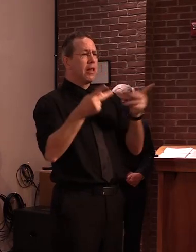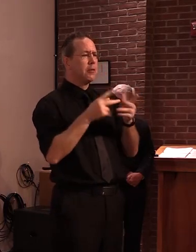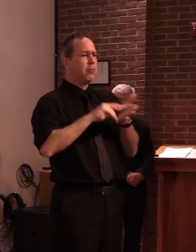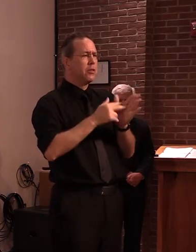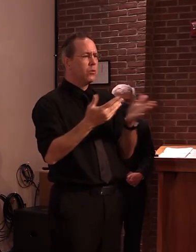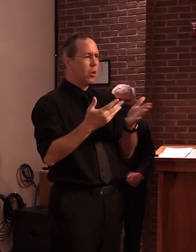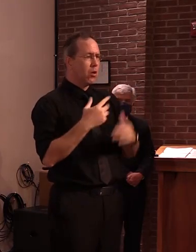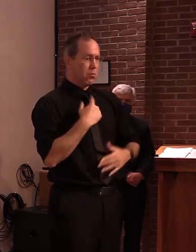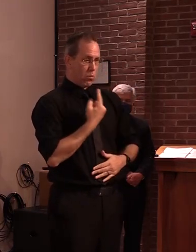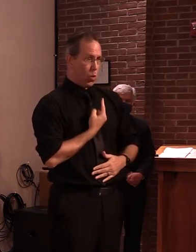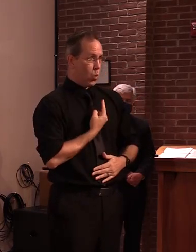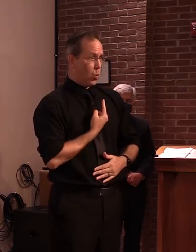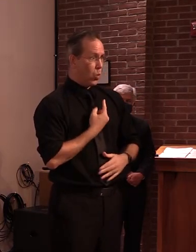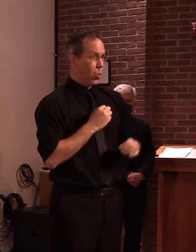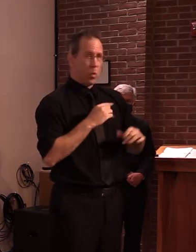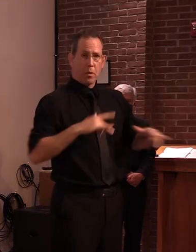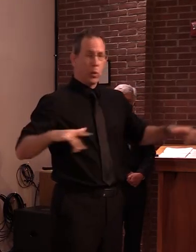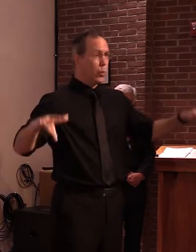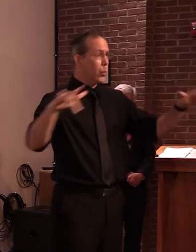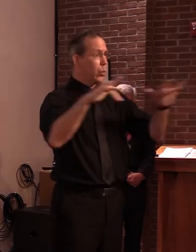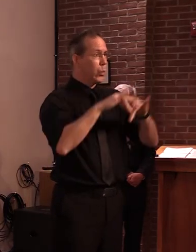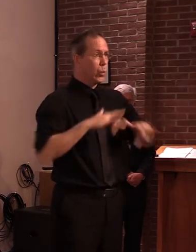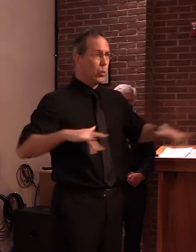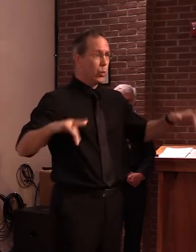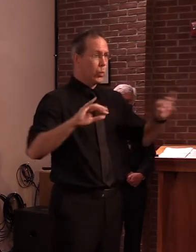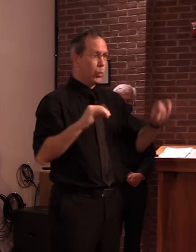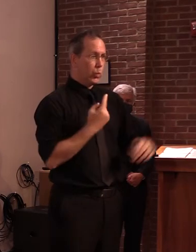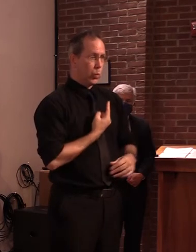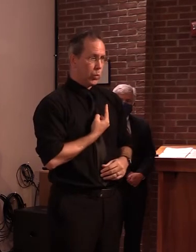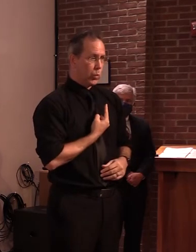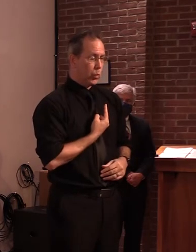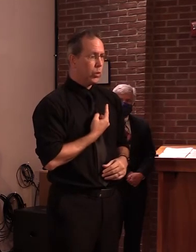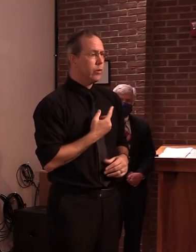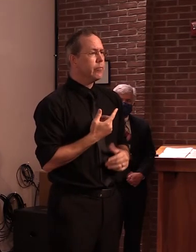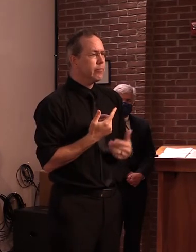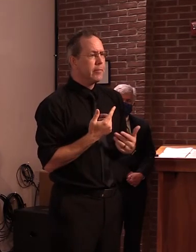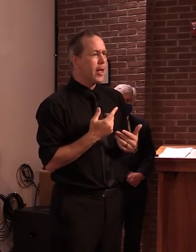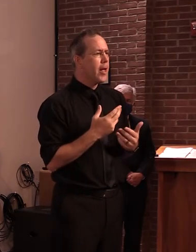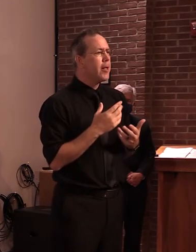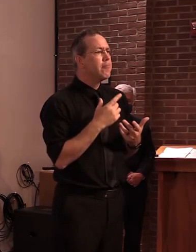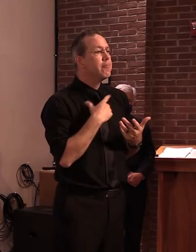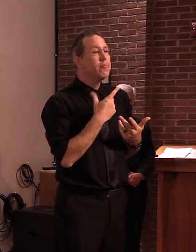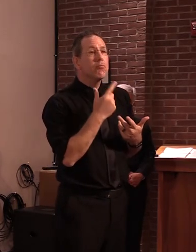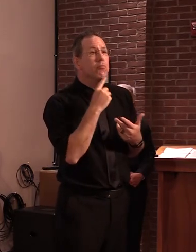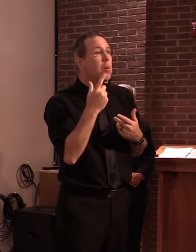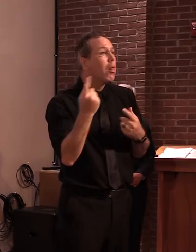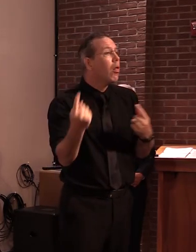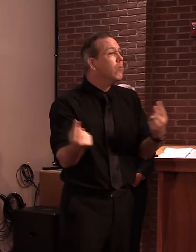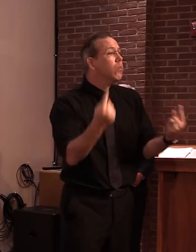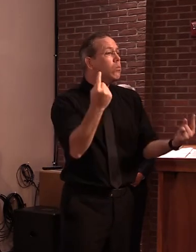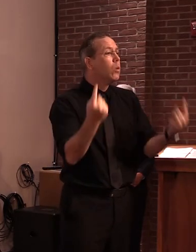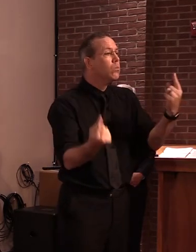other people, that can publicly go to those spaces. So